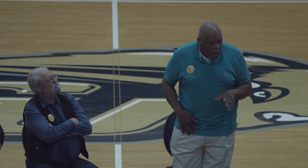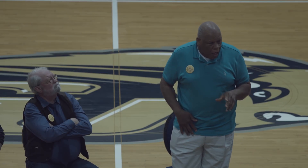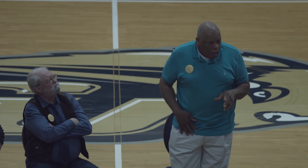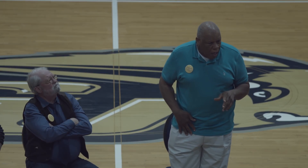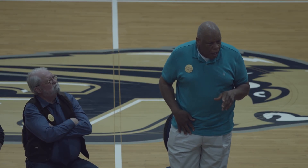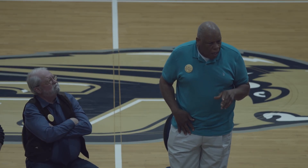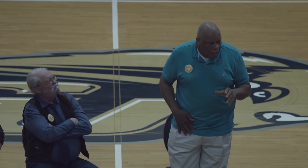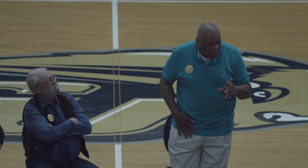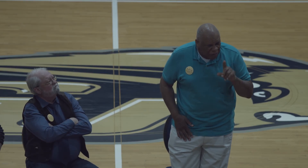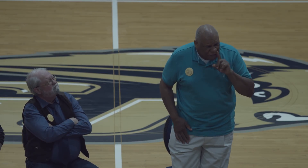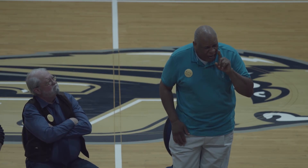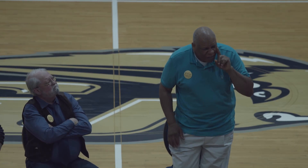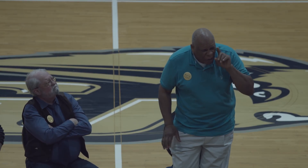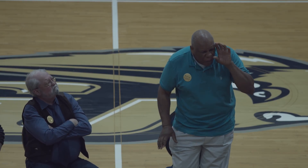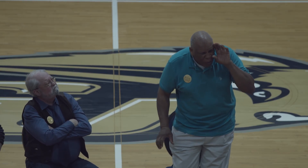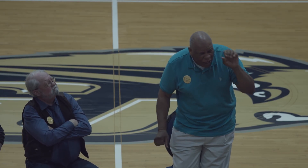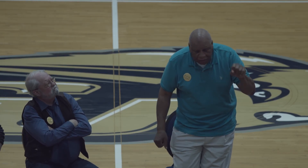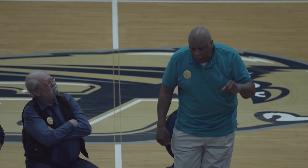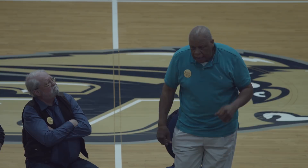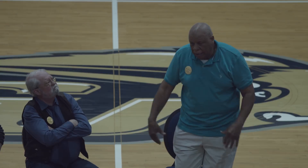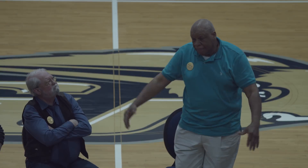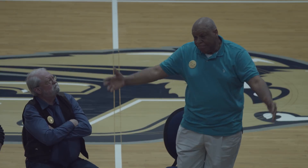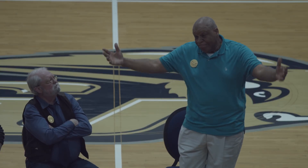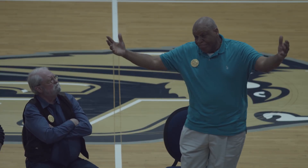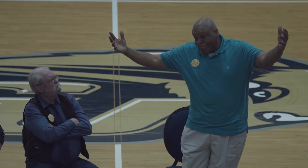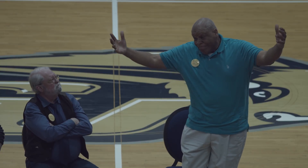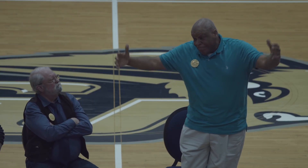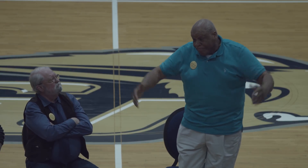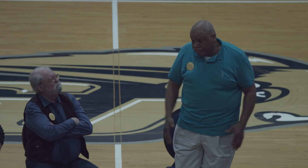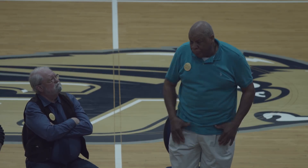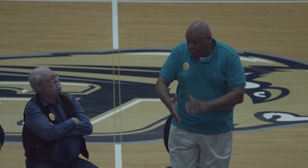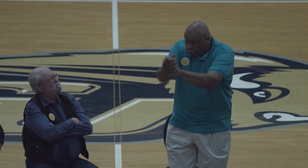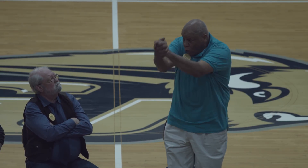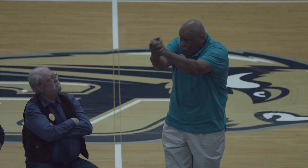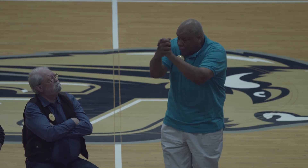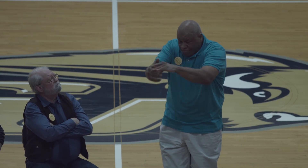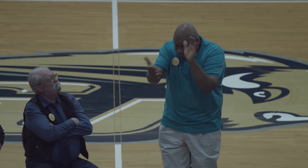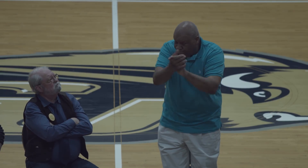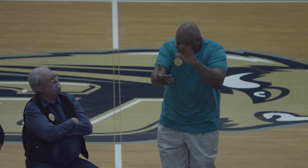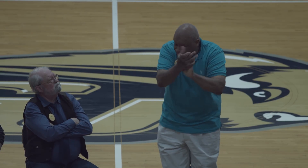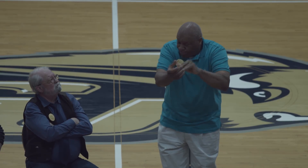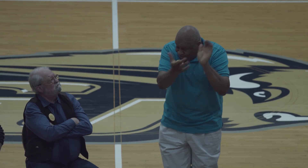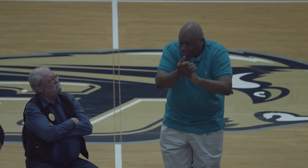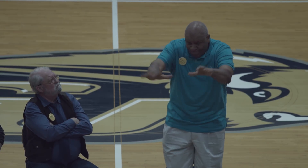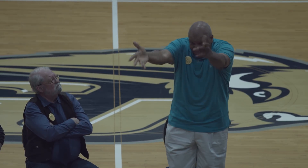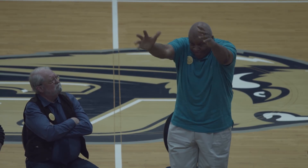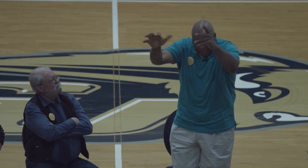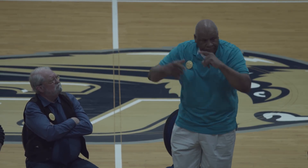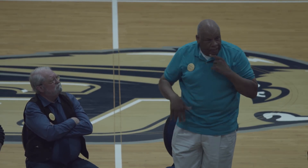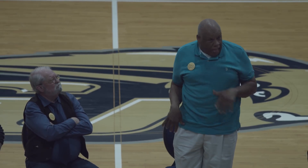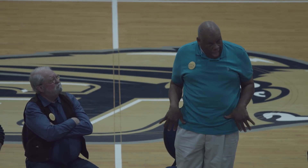I went home for a few days. I came back, and they said, hey, we've got a deaf president now.